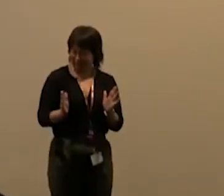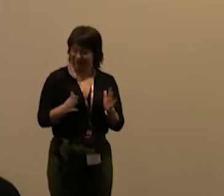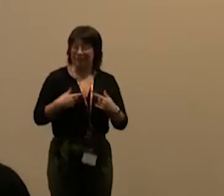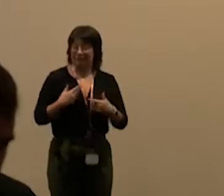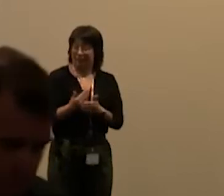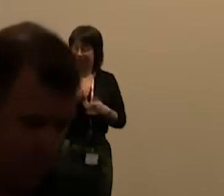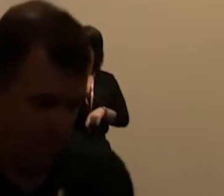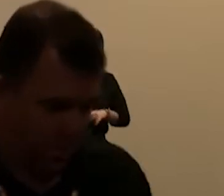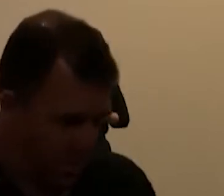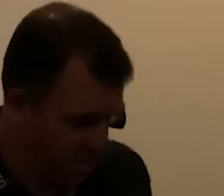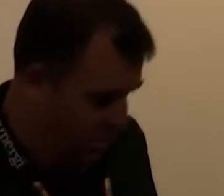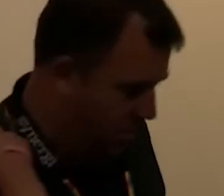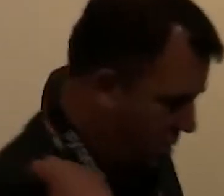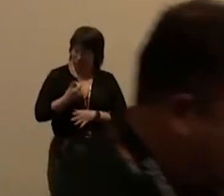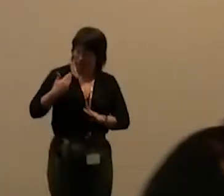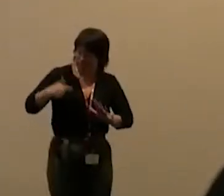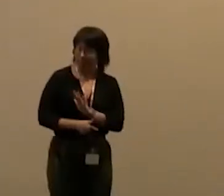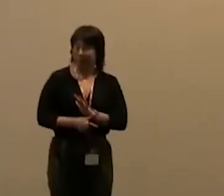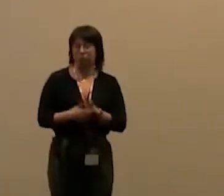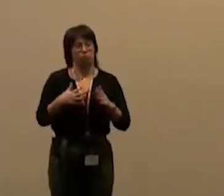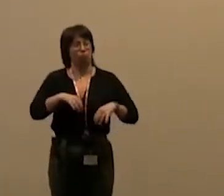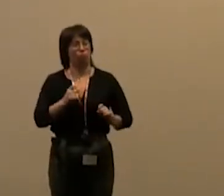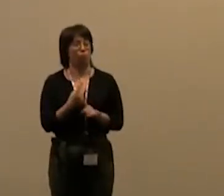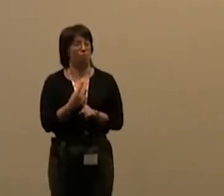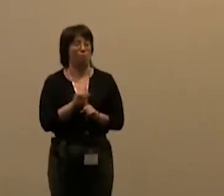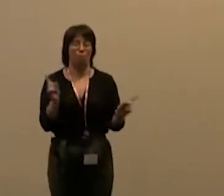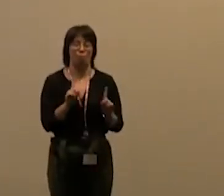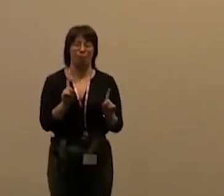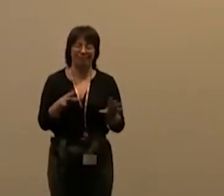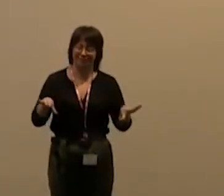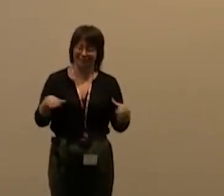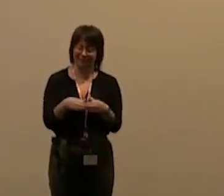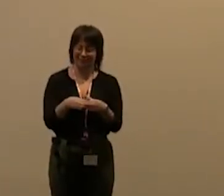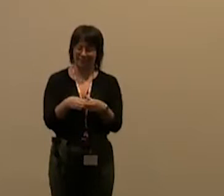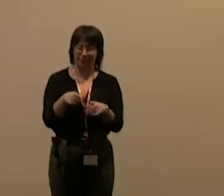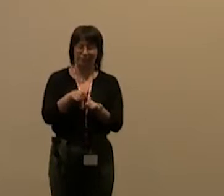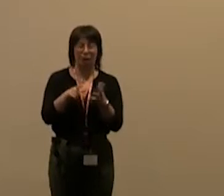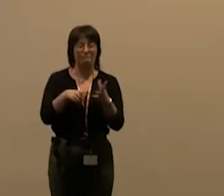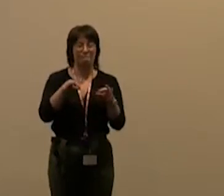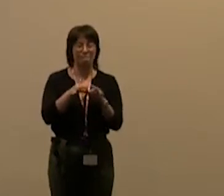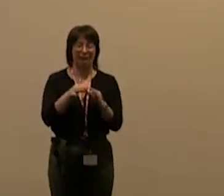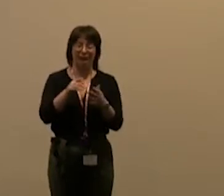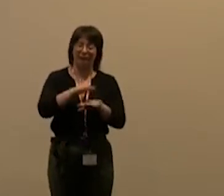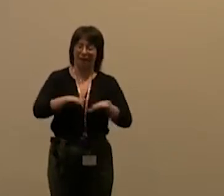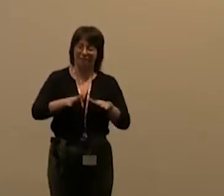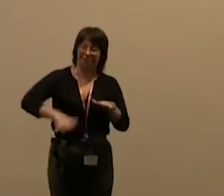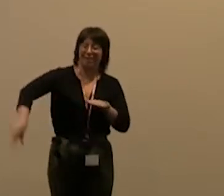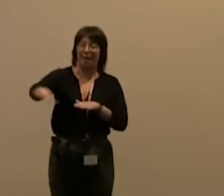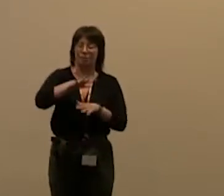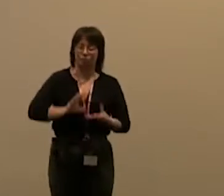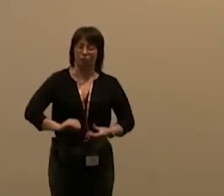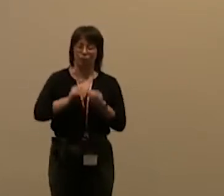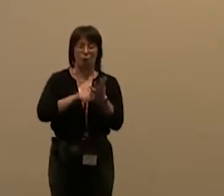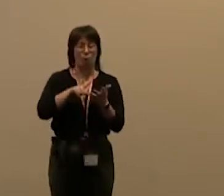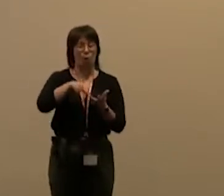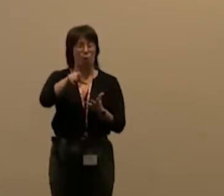questions. So I'm just going to dive right in here. So what are we going to talk about? So we're going to talk about the Teams dev landscape. So we're going to talk about obviously building low-code